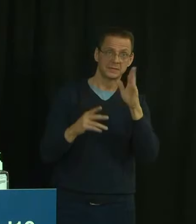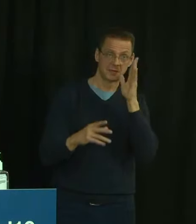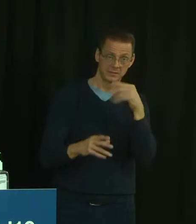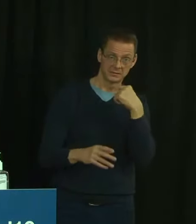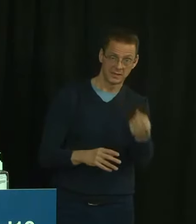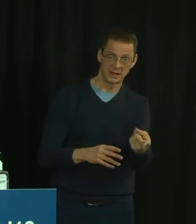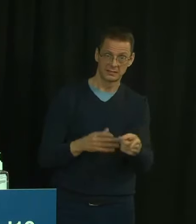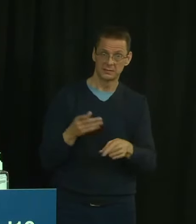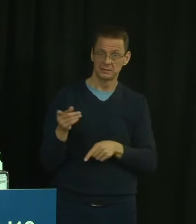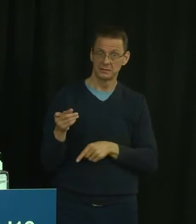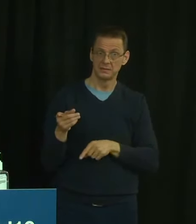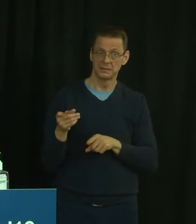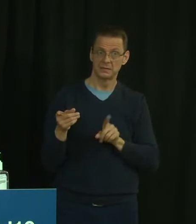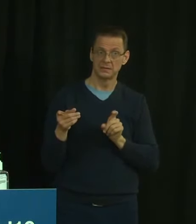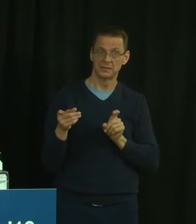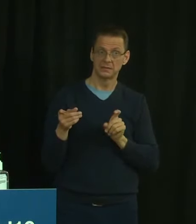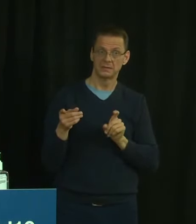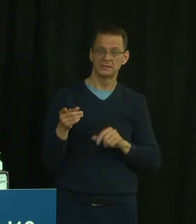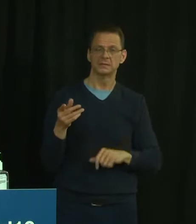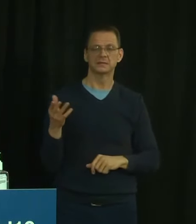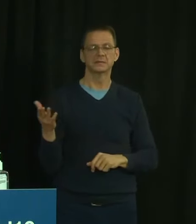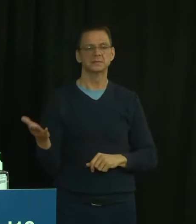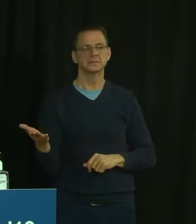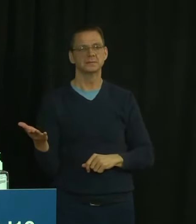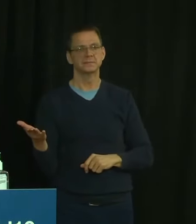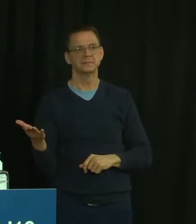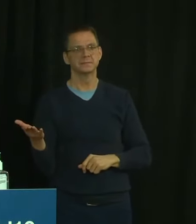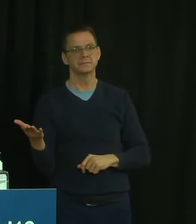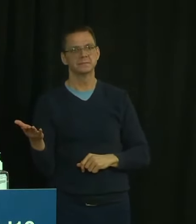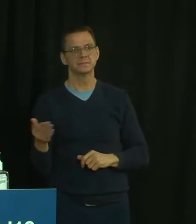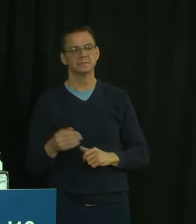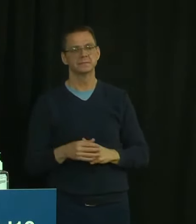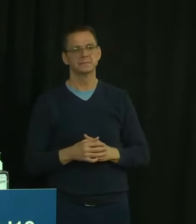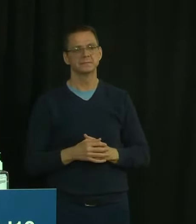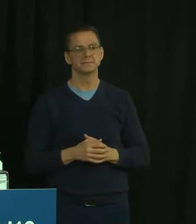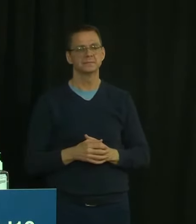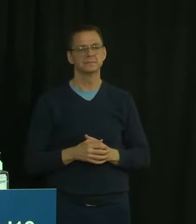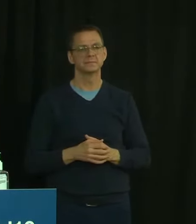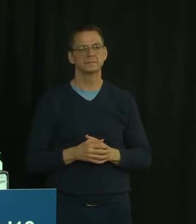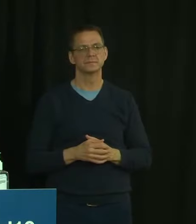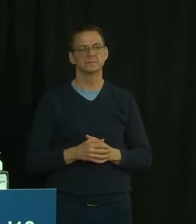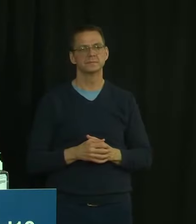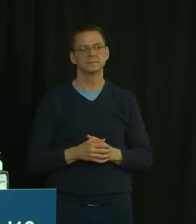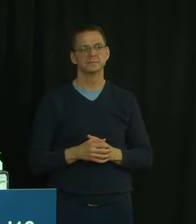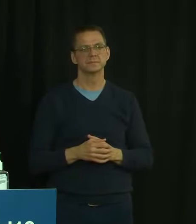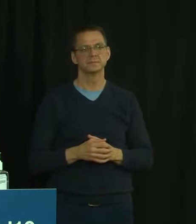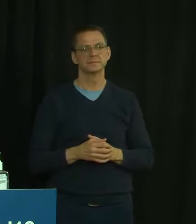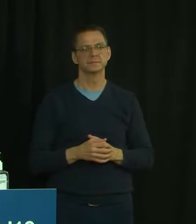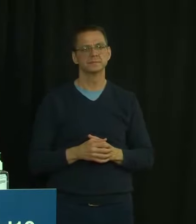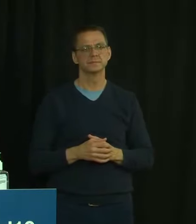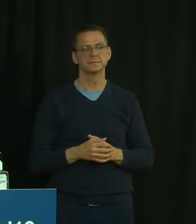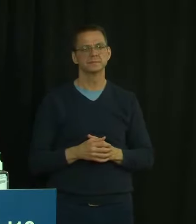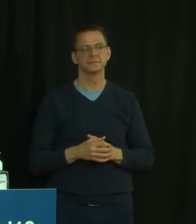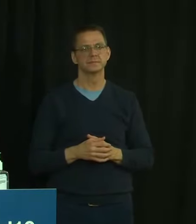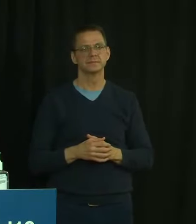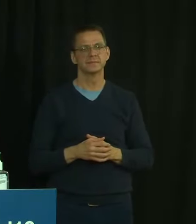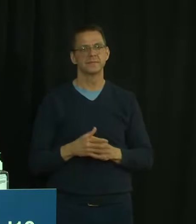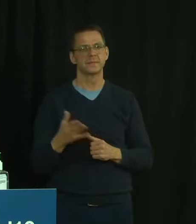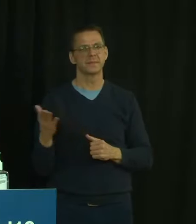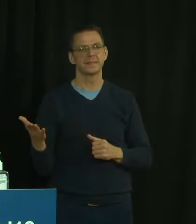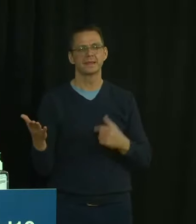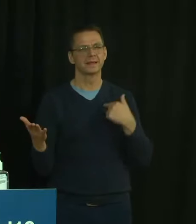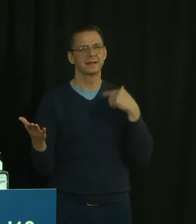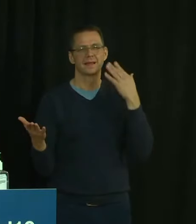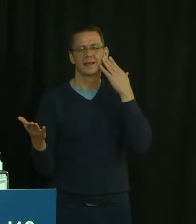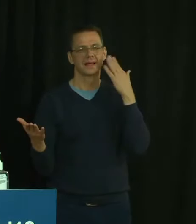So in terms of communicating directly with those individuals, that's something I'm not aware if that's something that Alberta Health Services is